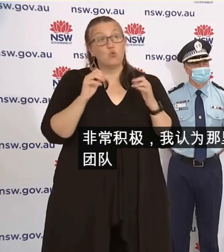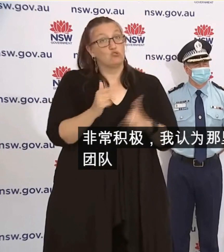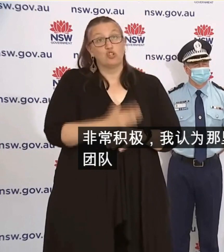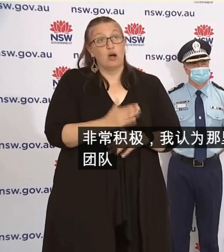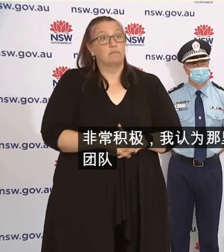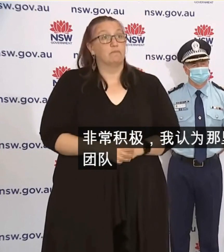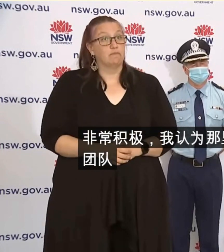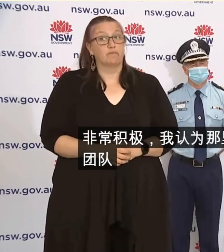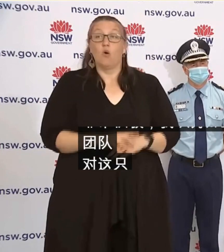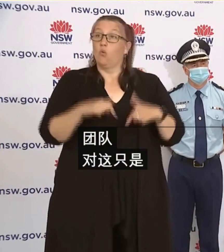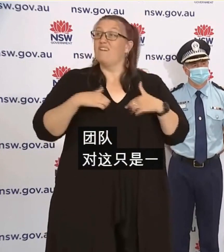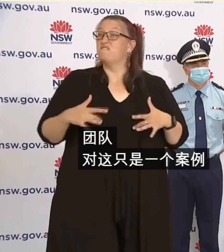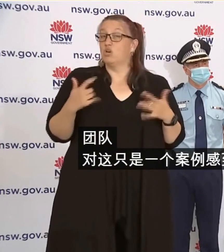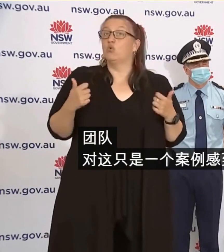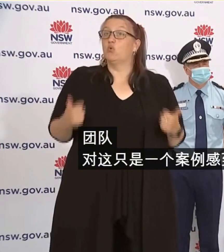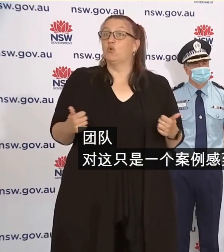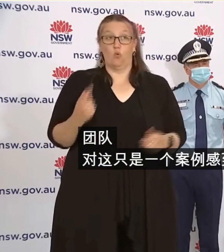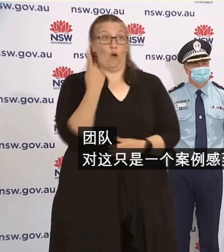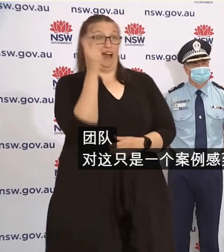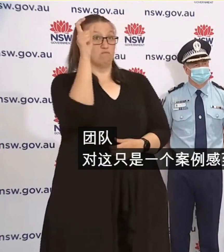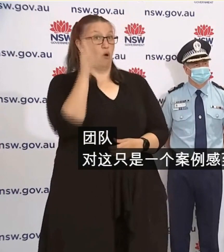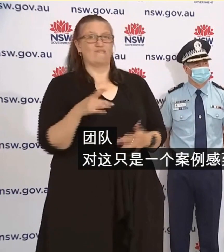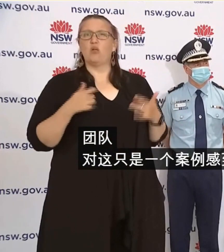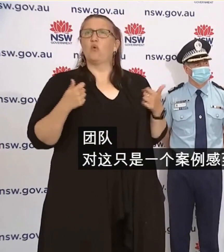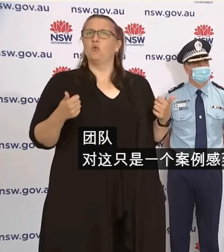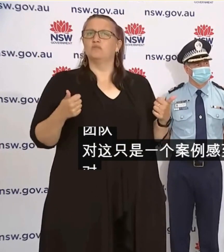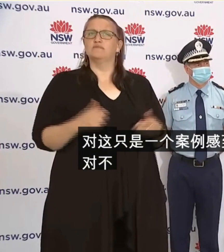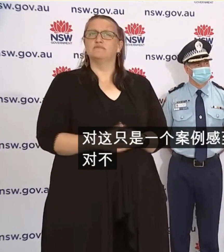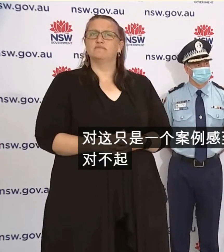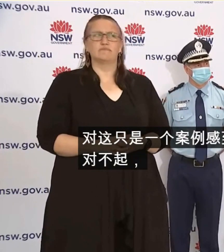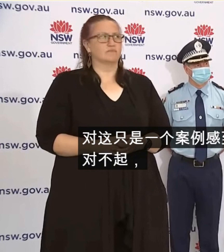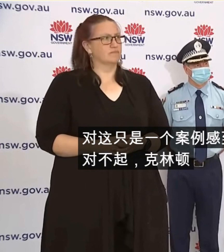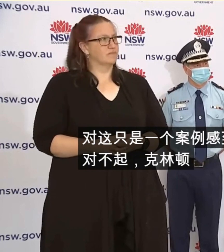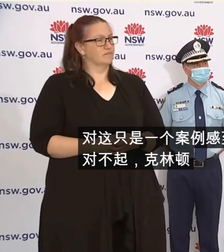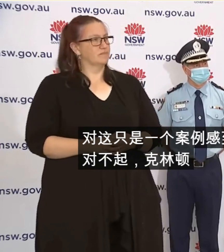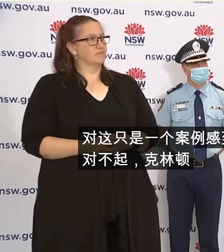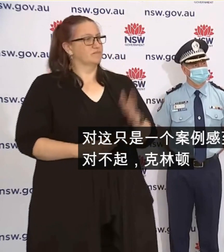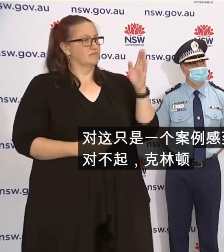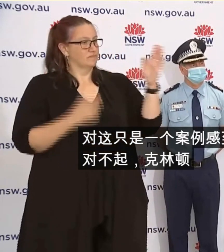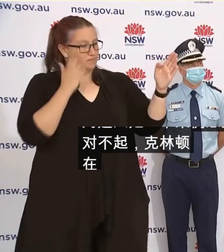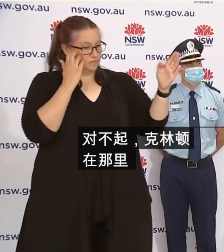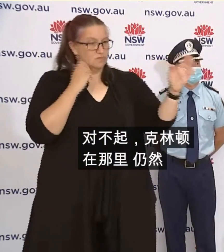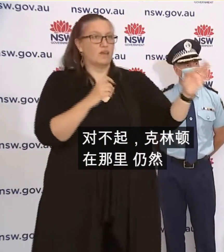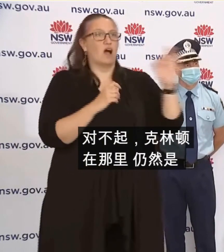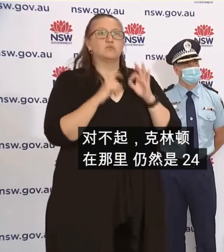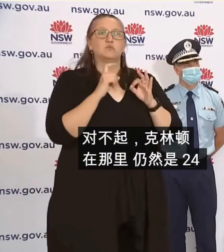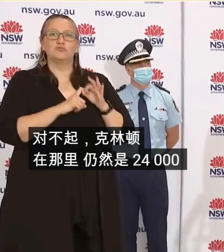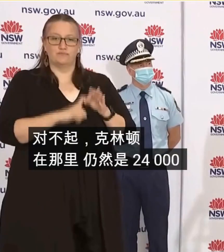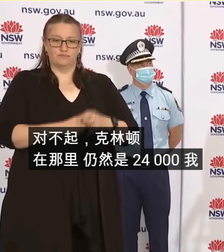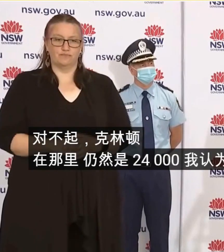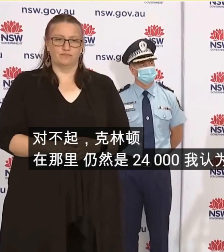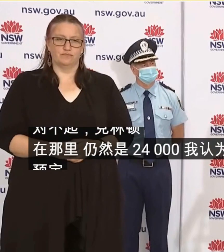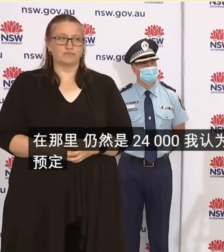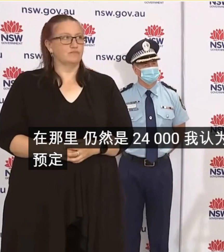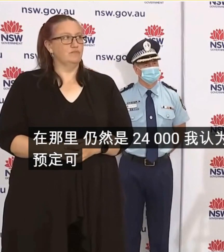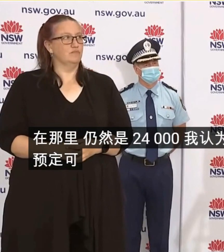health team there felt very positive about the fact that there was only one case. Sorry, Clinton. There were still